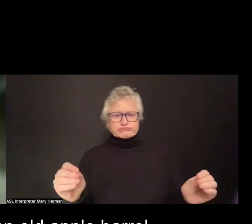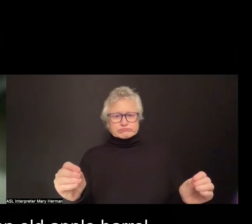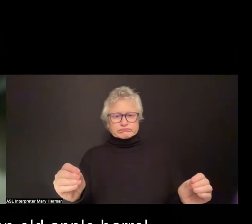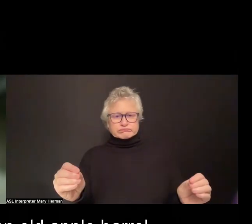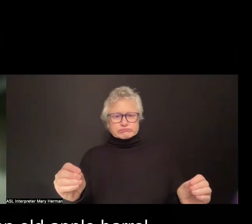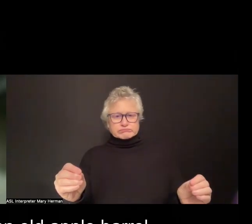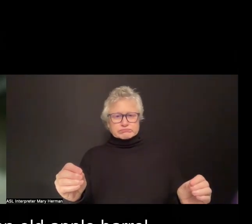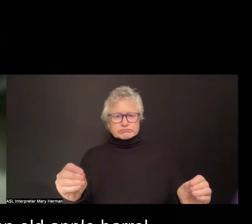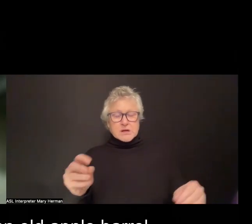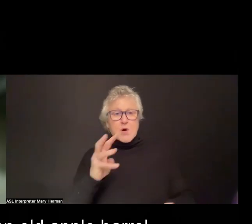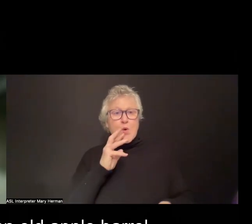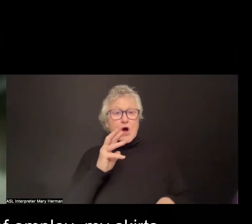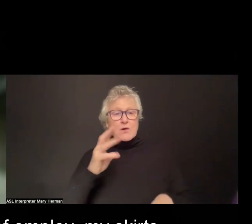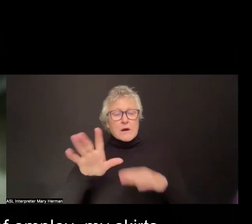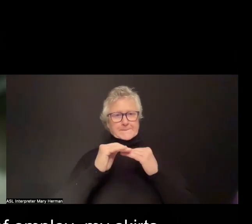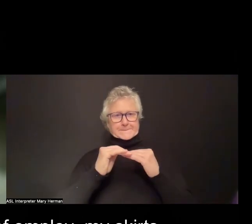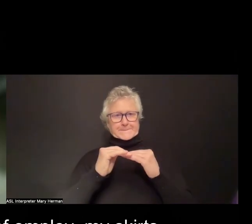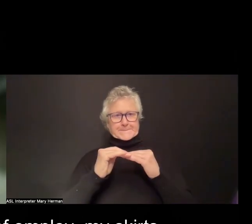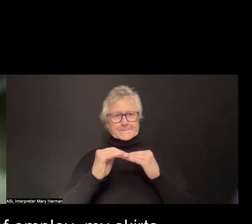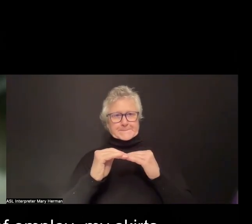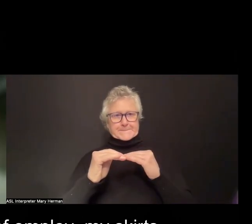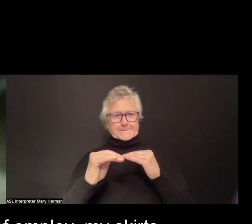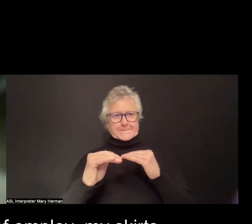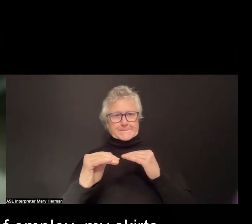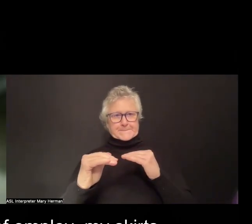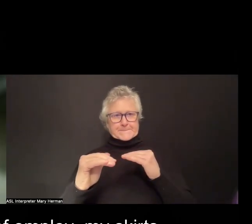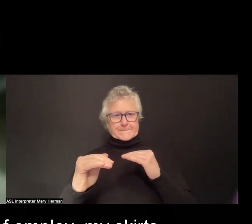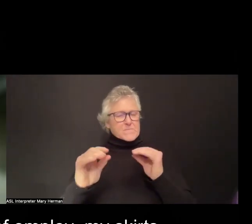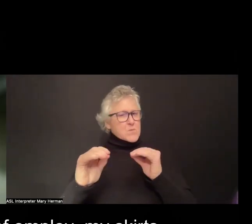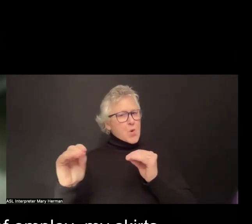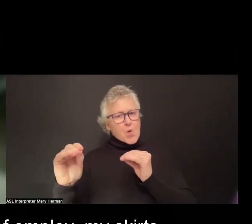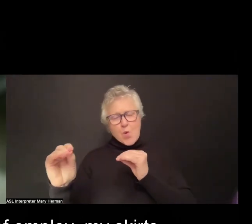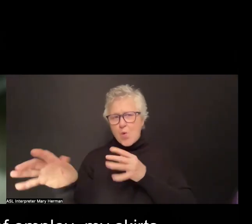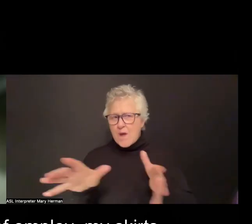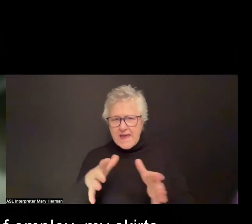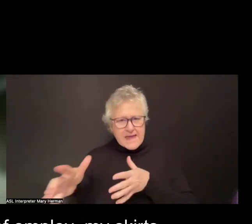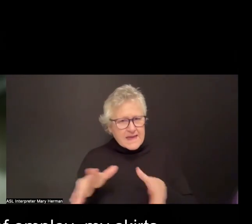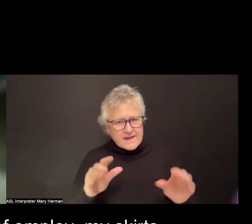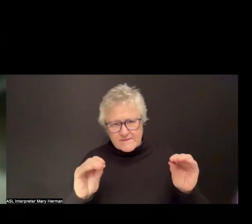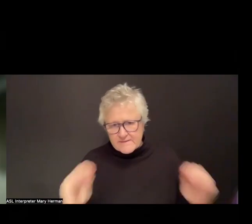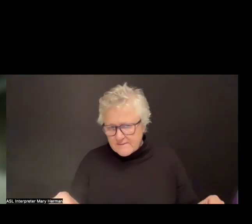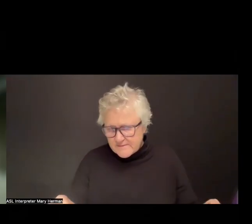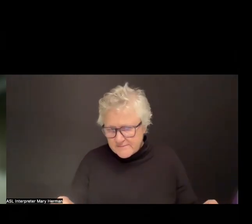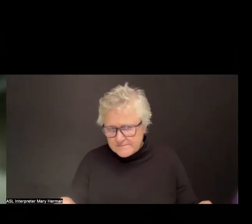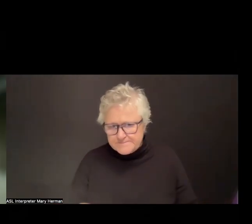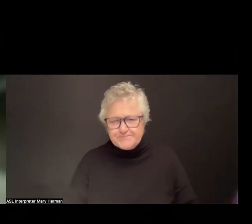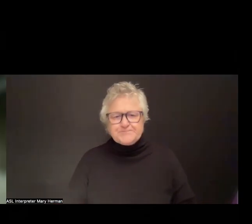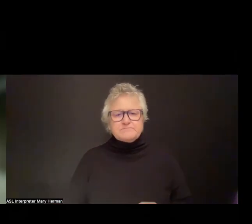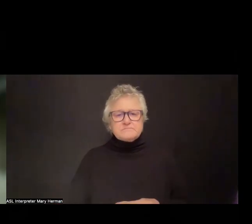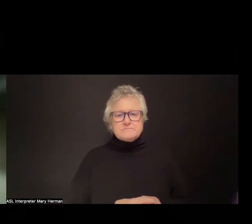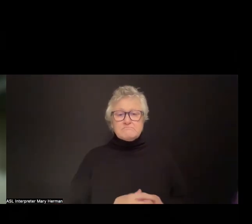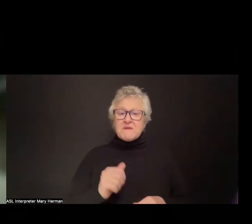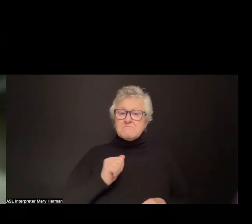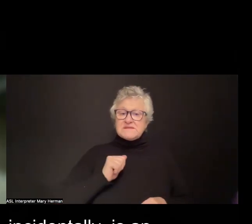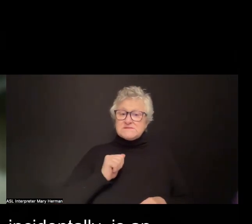barrel outside, leaning on the brick wall of my home and place of employ, my skirts knotted up to my shins to get some air on my bare and aching